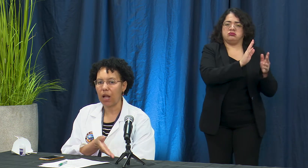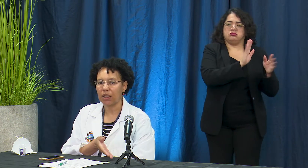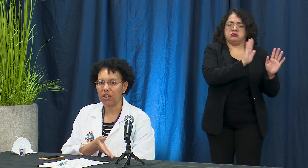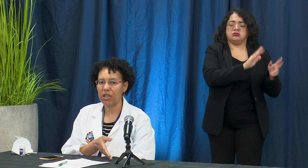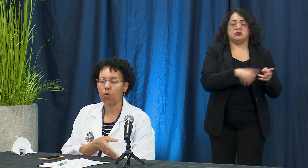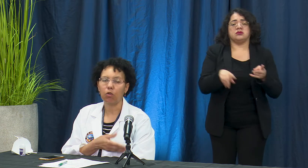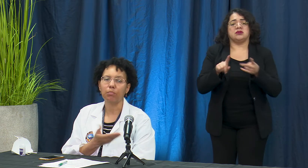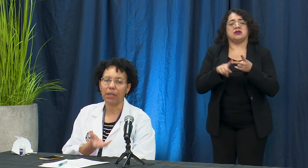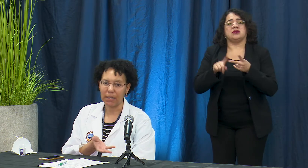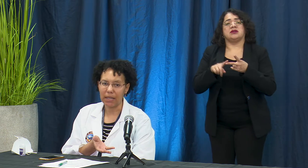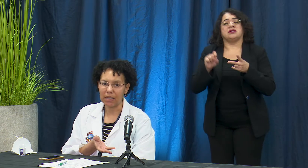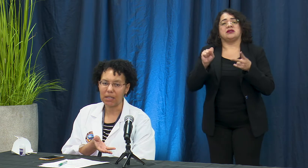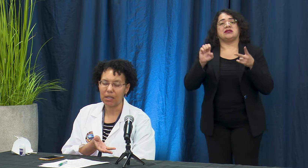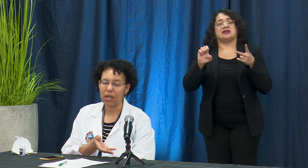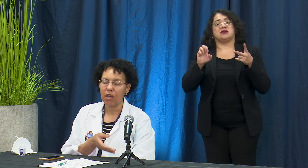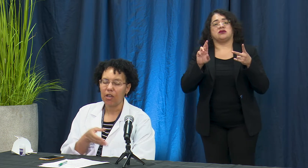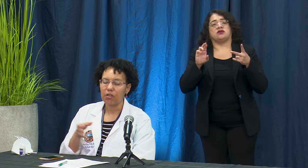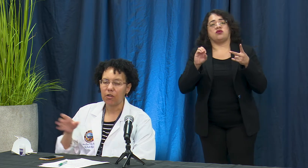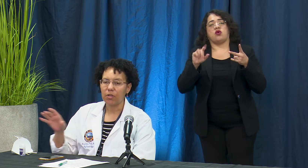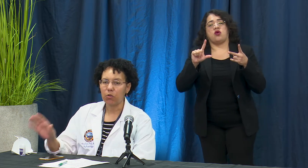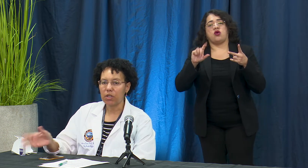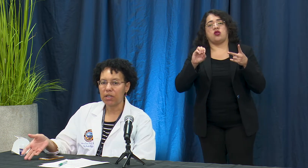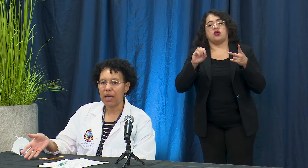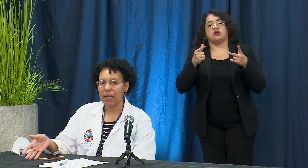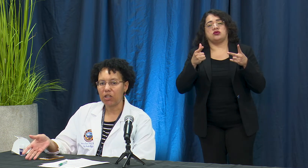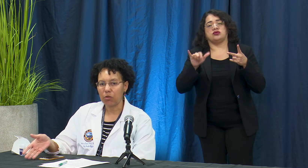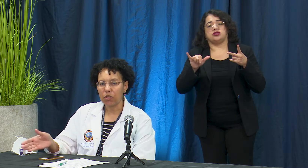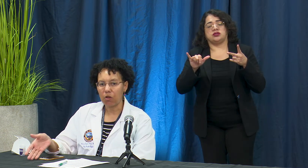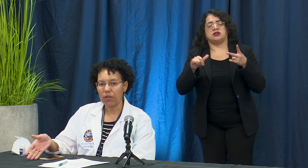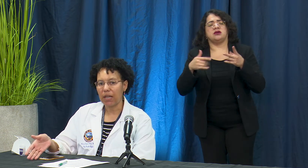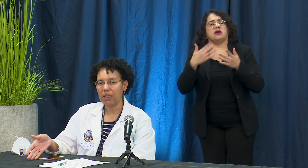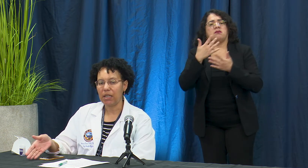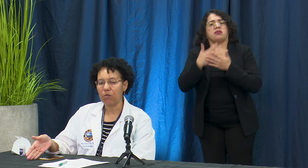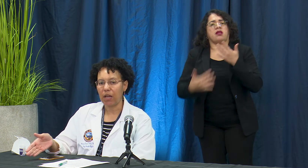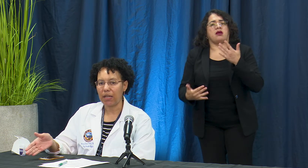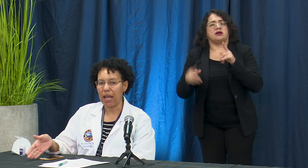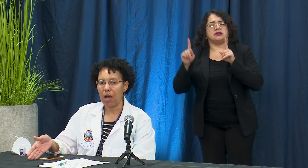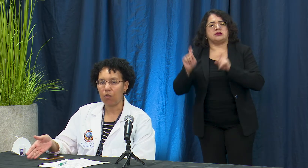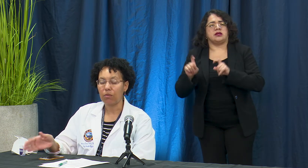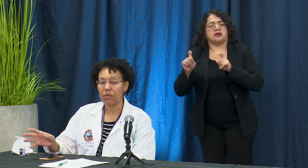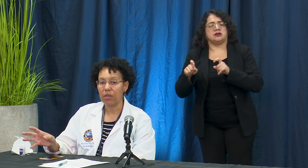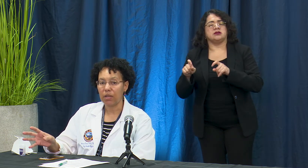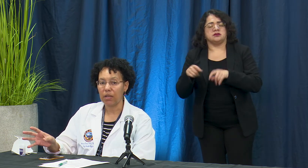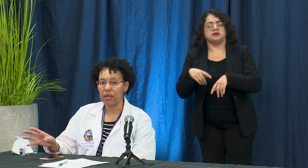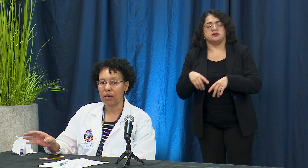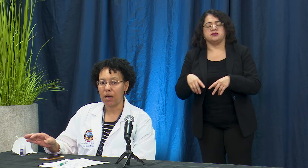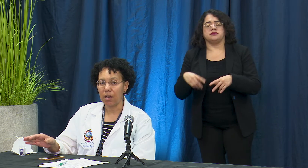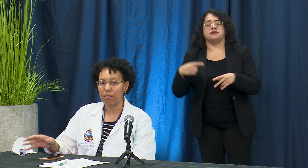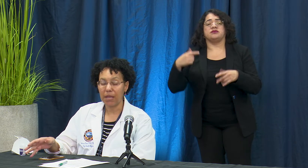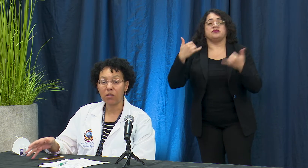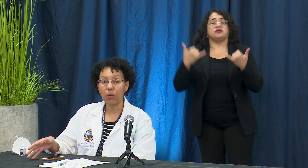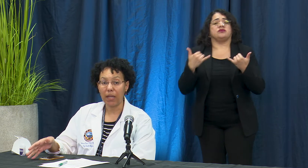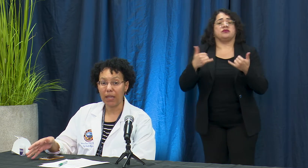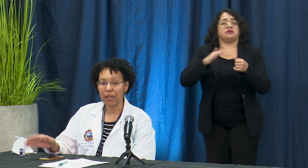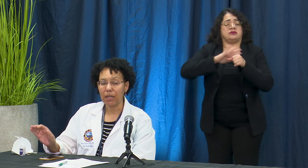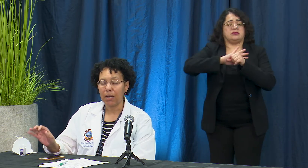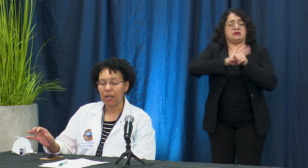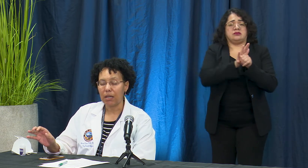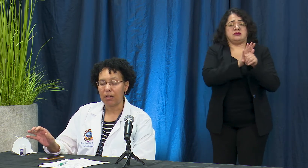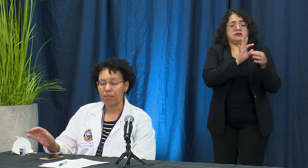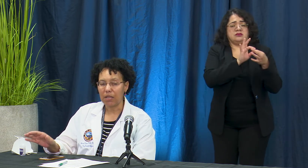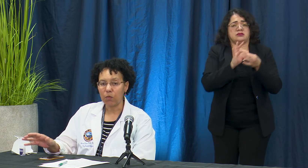is serology or a blood test. So in order to diagnose COVID-19 right now, the best